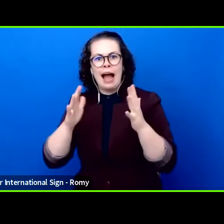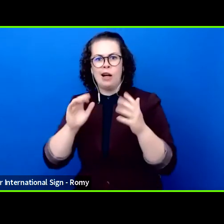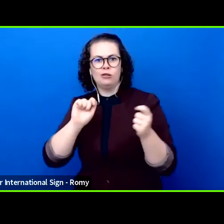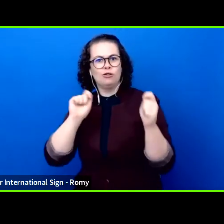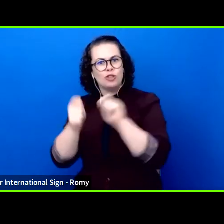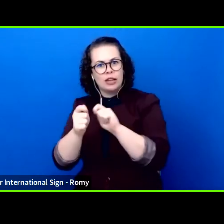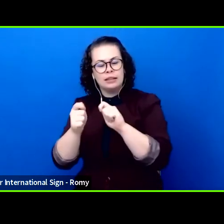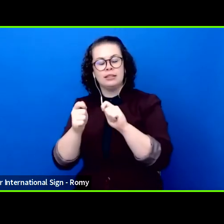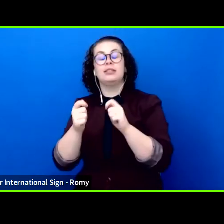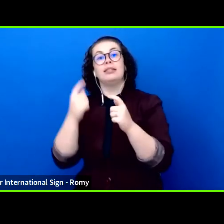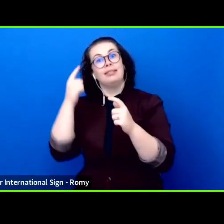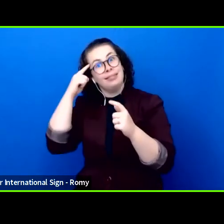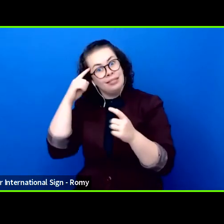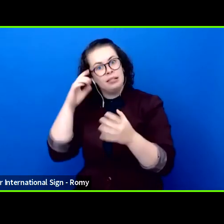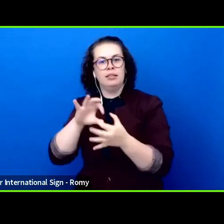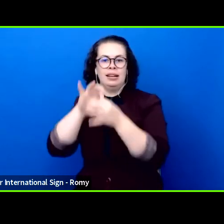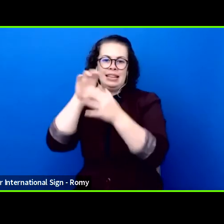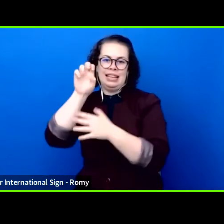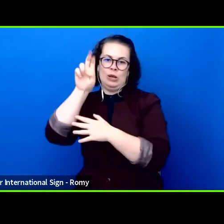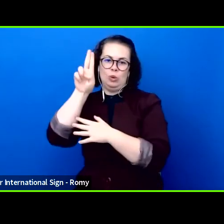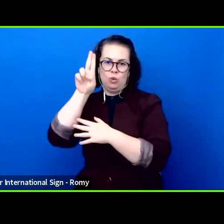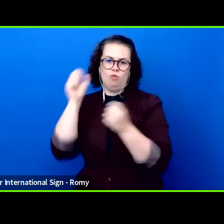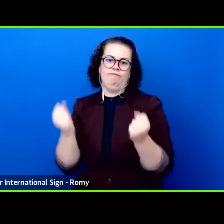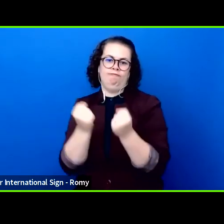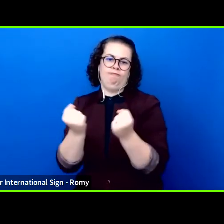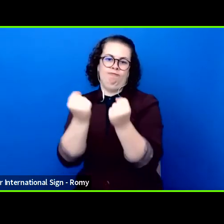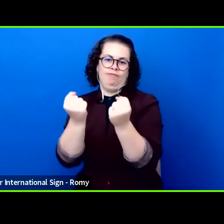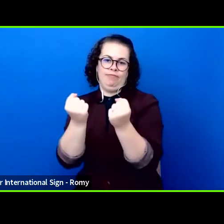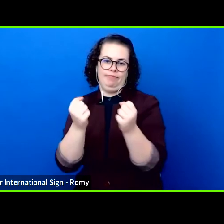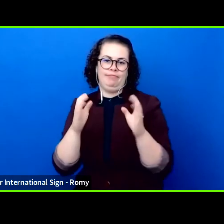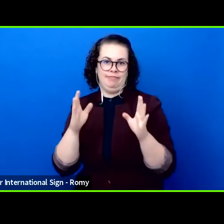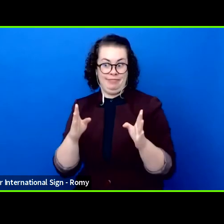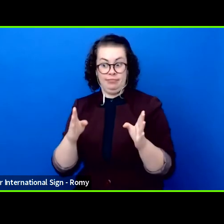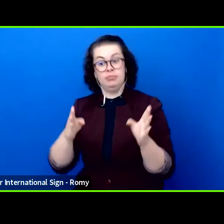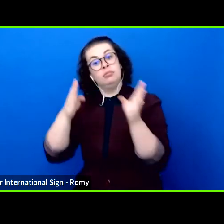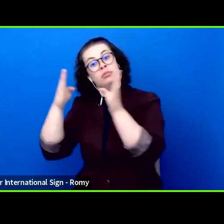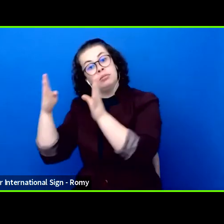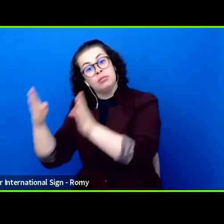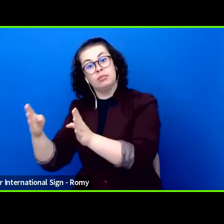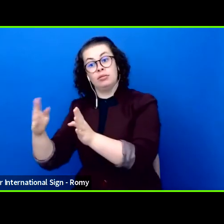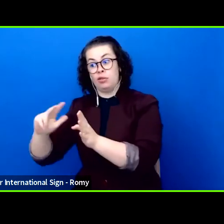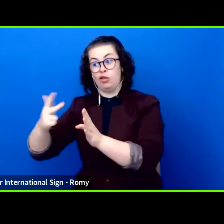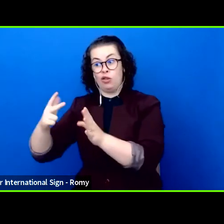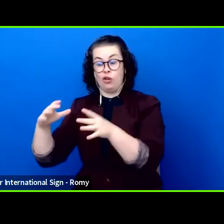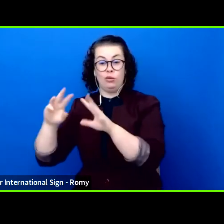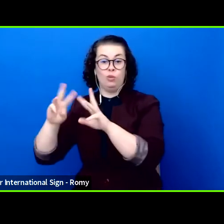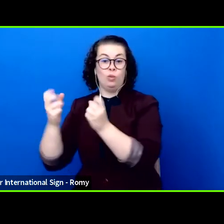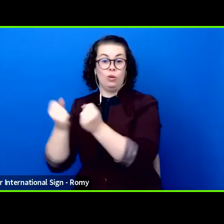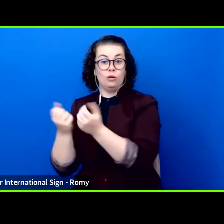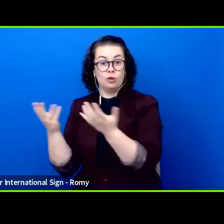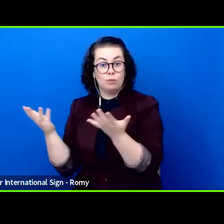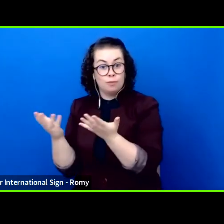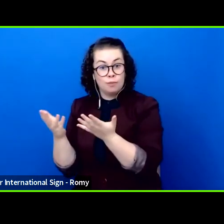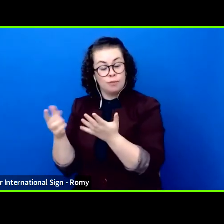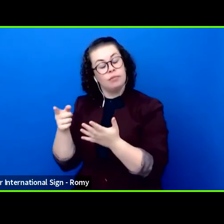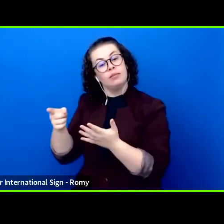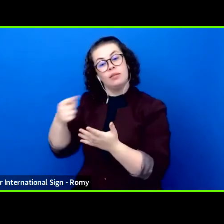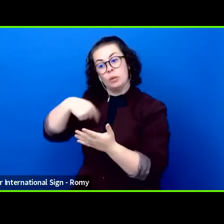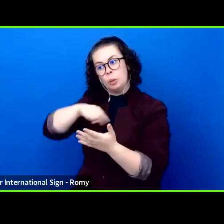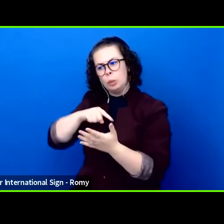This is session two. And then the third workshop. The we will